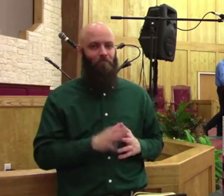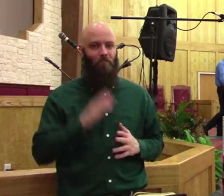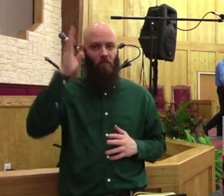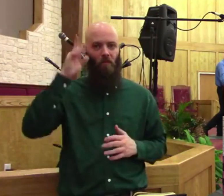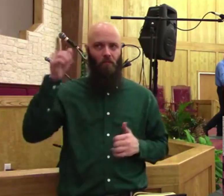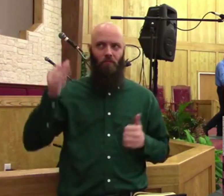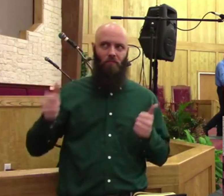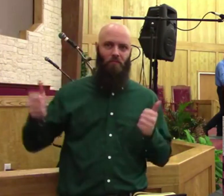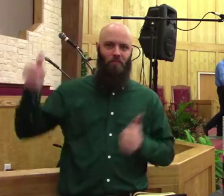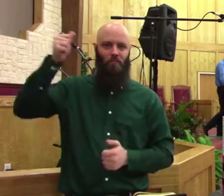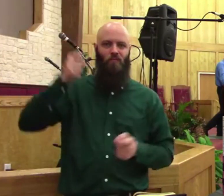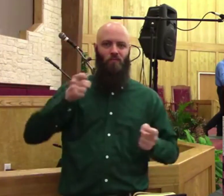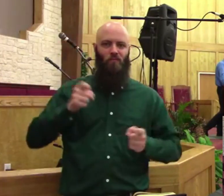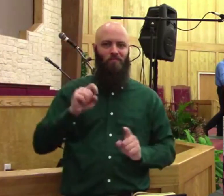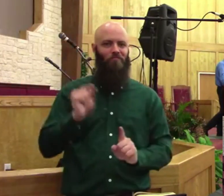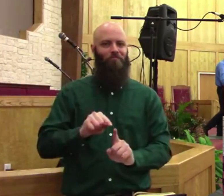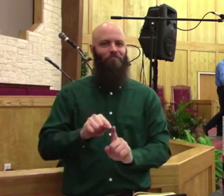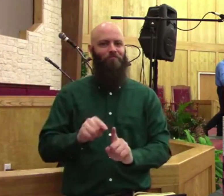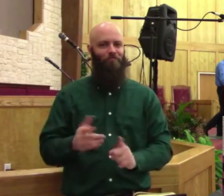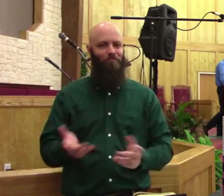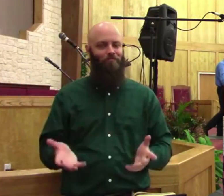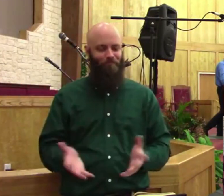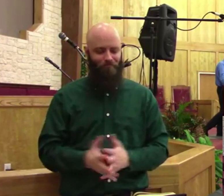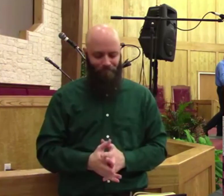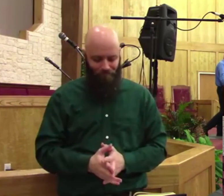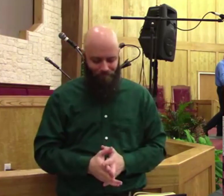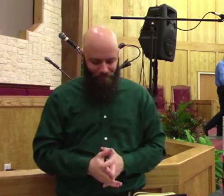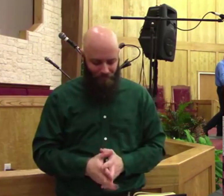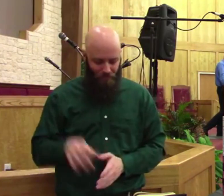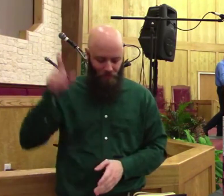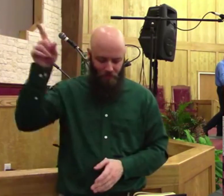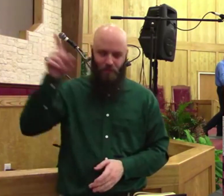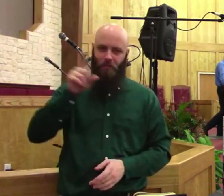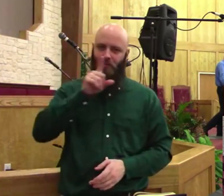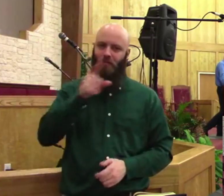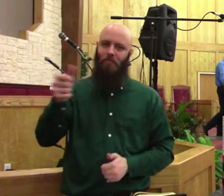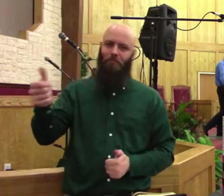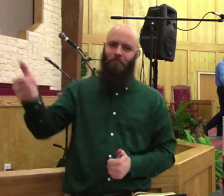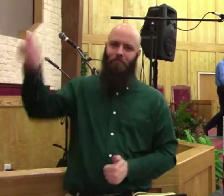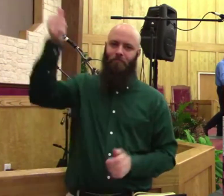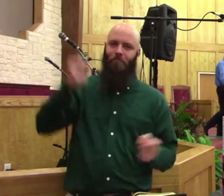High, rules. He is sovereign.